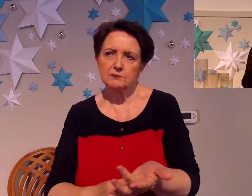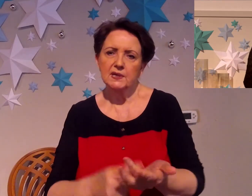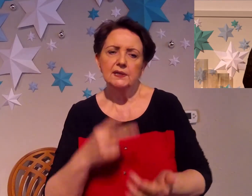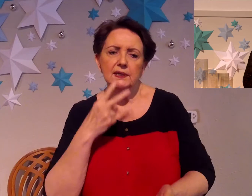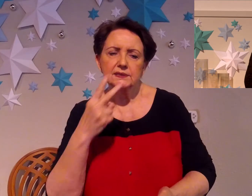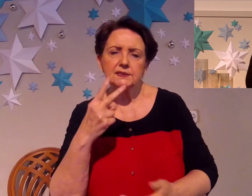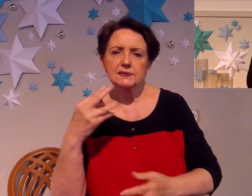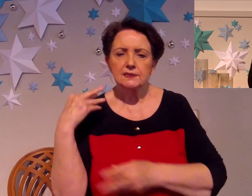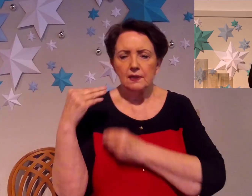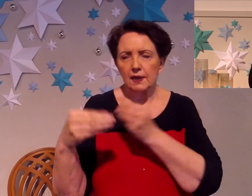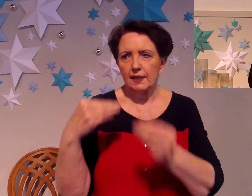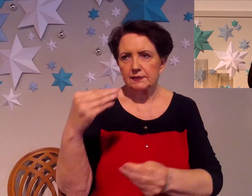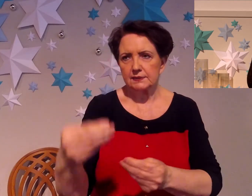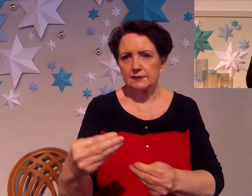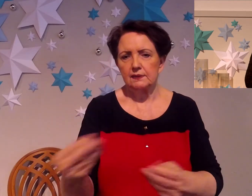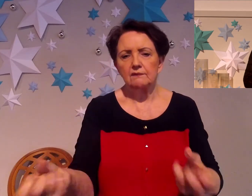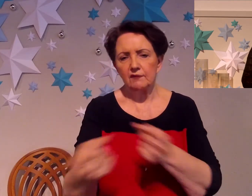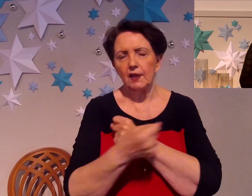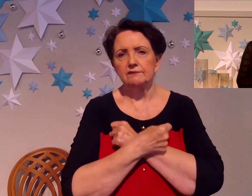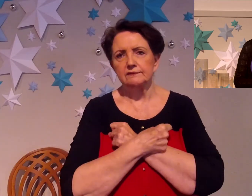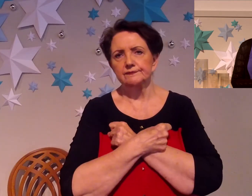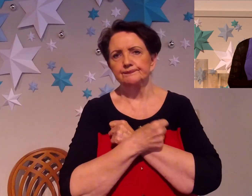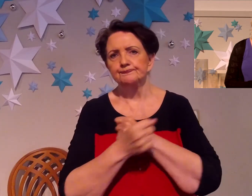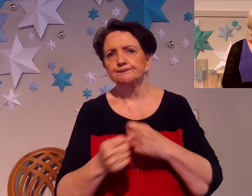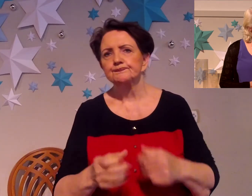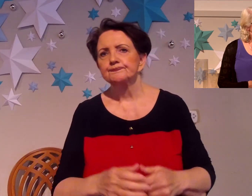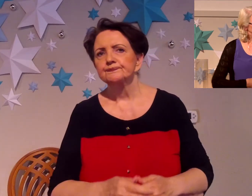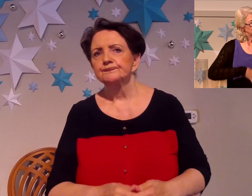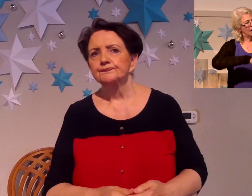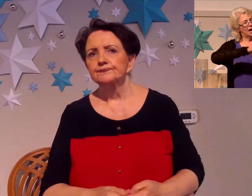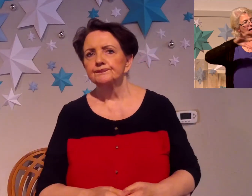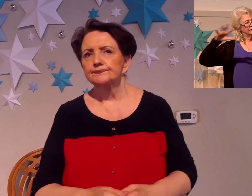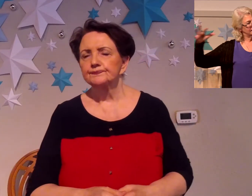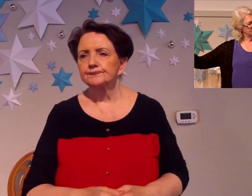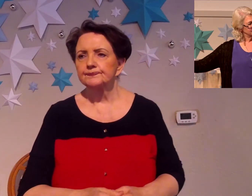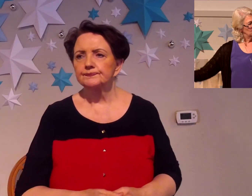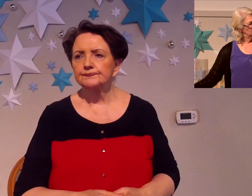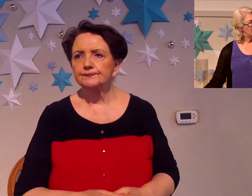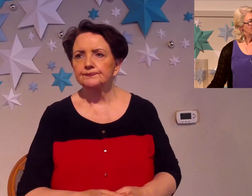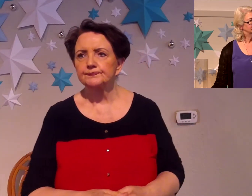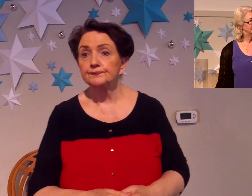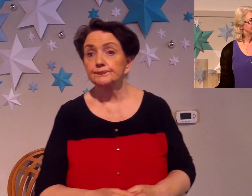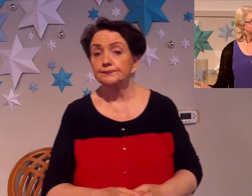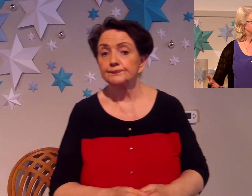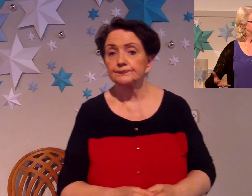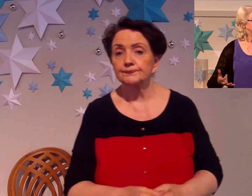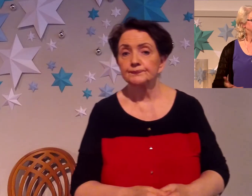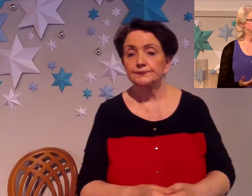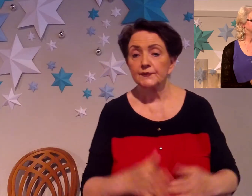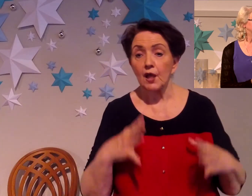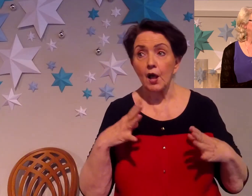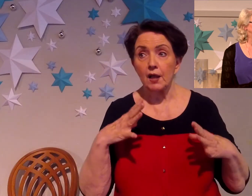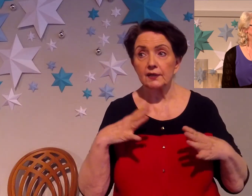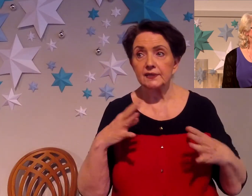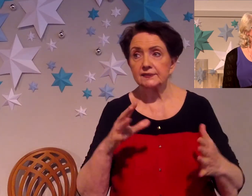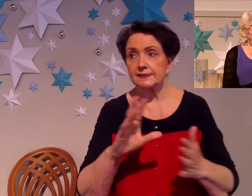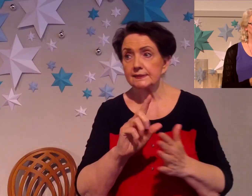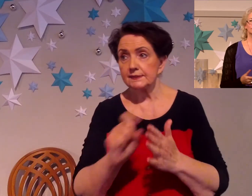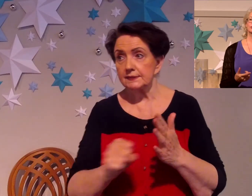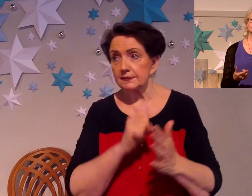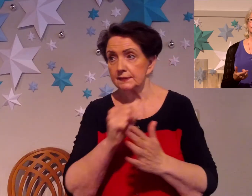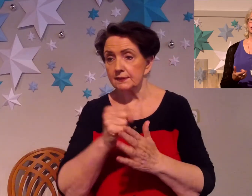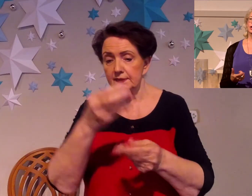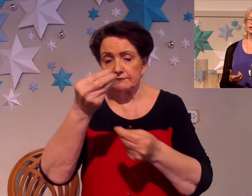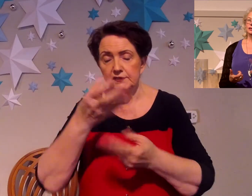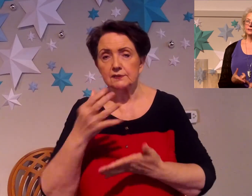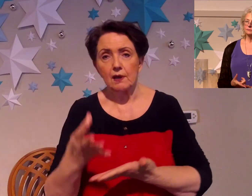that legacy of love. And so the holidays, the whole holiday season gives us that opportunity,